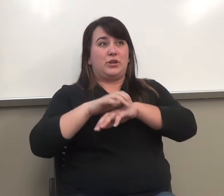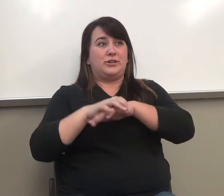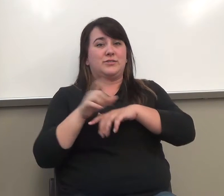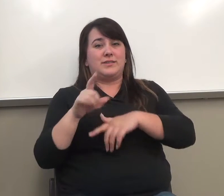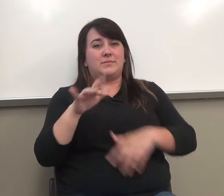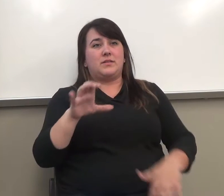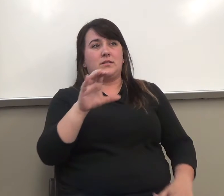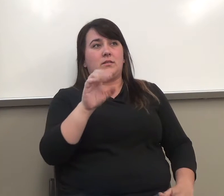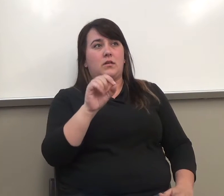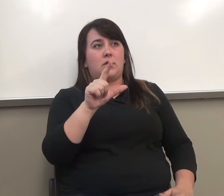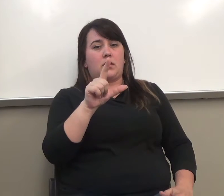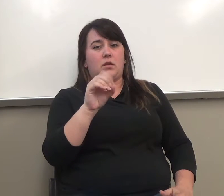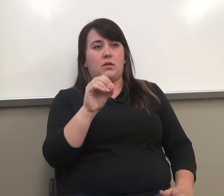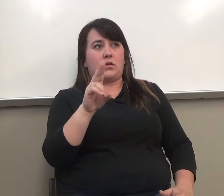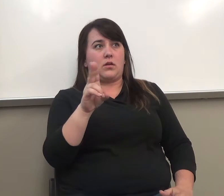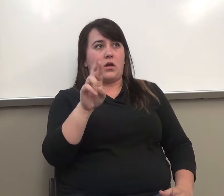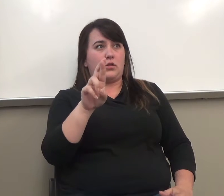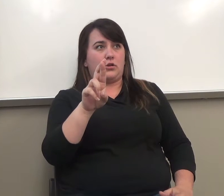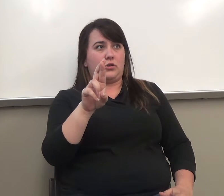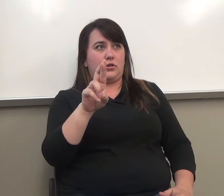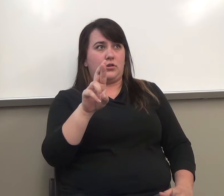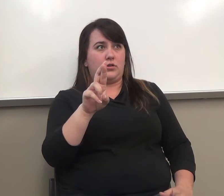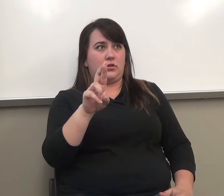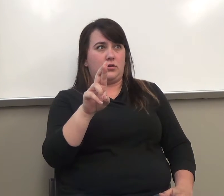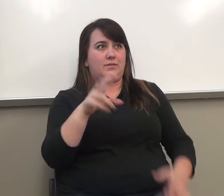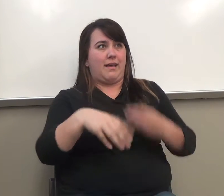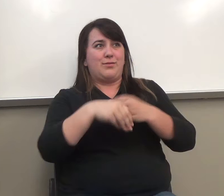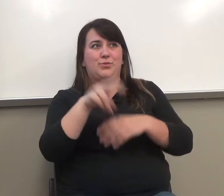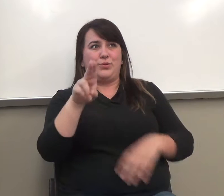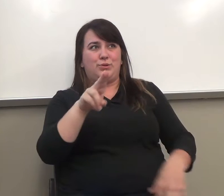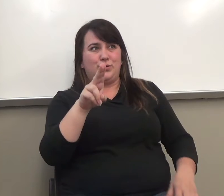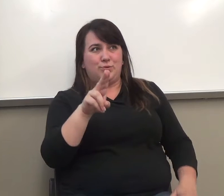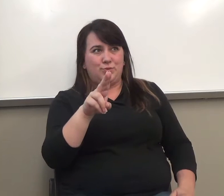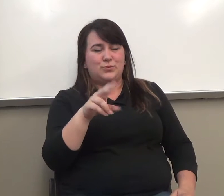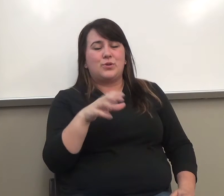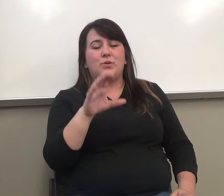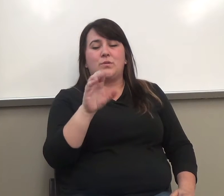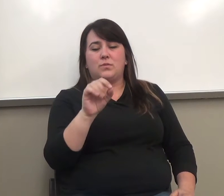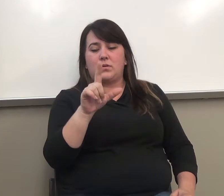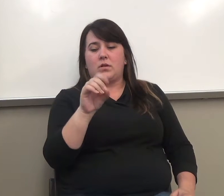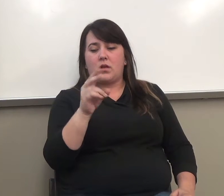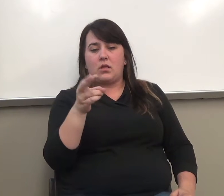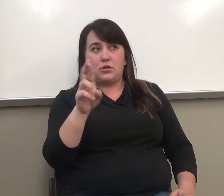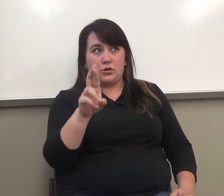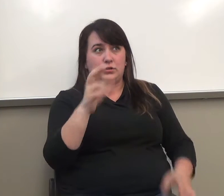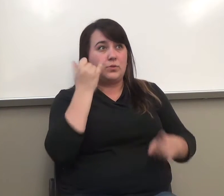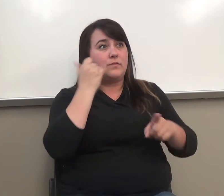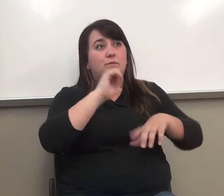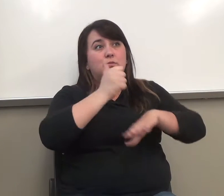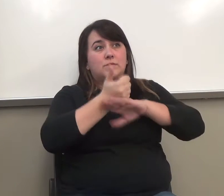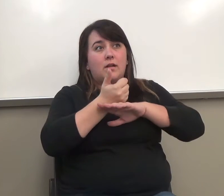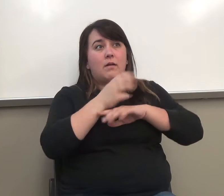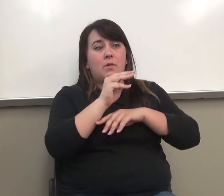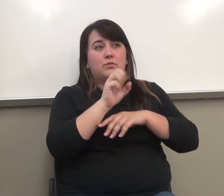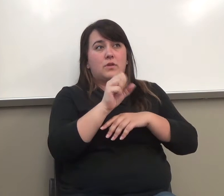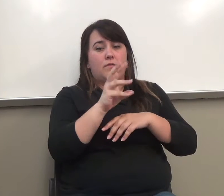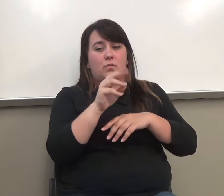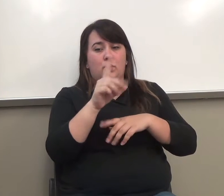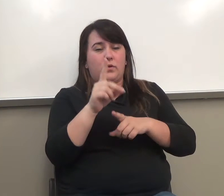It's spelled like that. Have you ever seen that? Okay, yeah. So this is, if you set Microsoft Word to British instead of American, it's going to